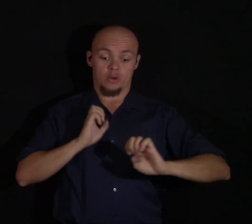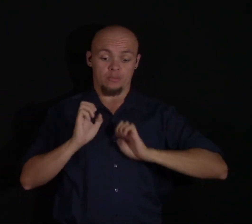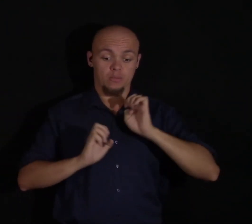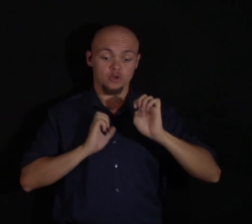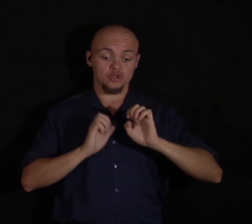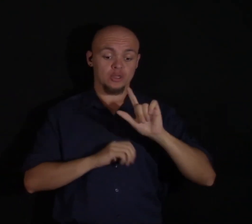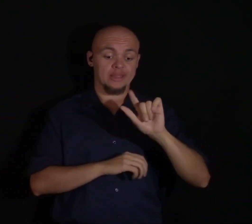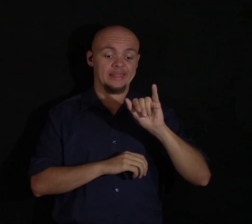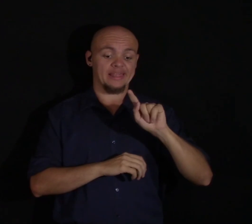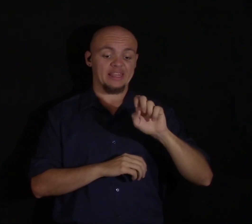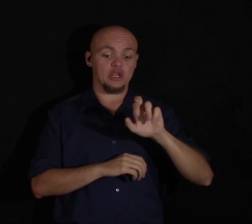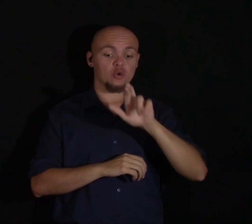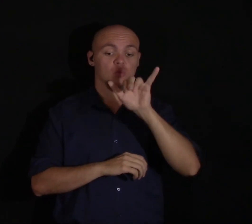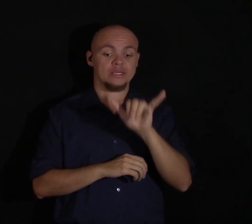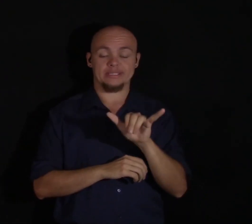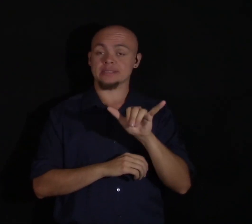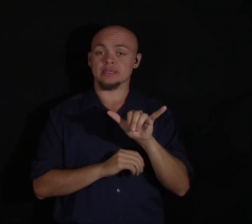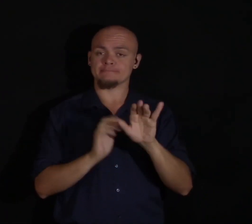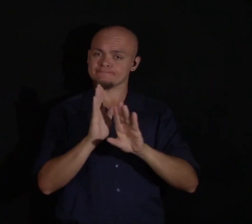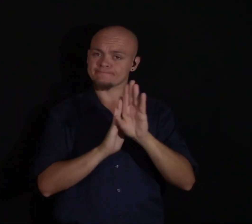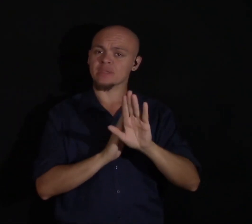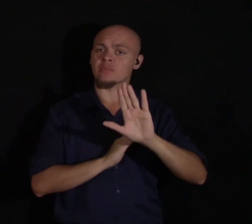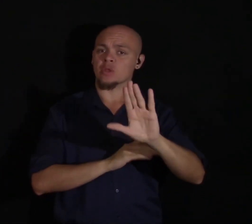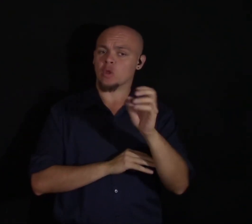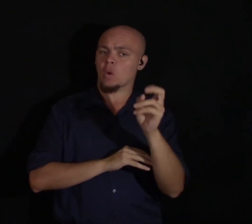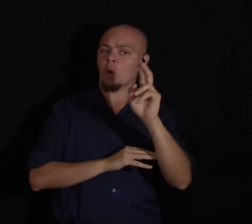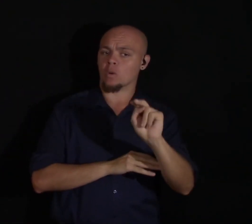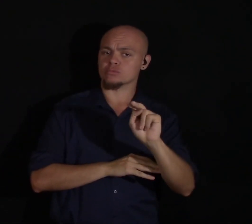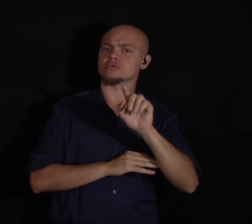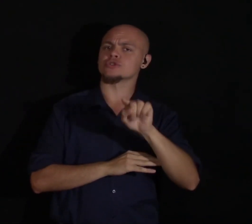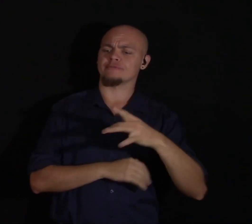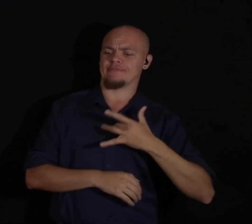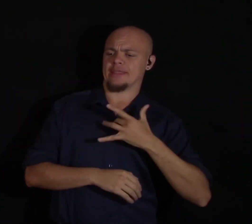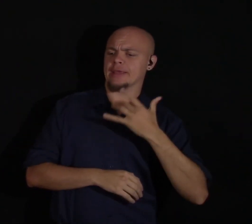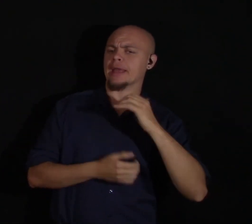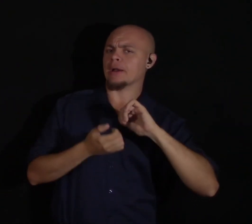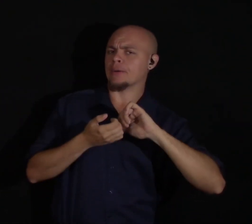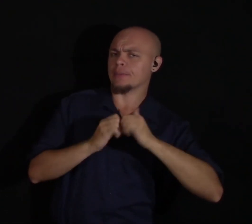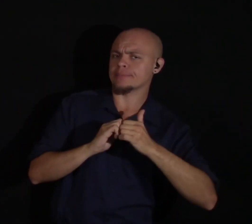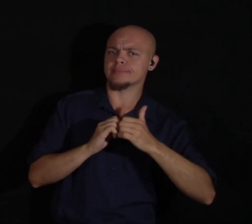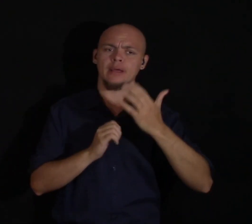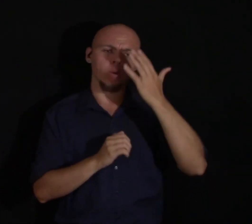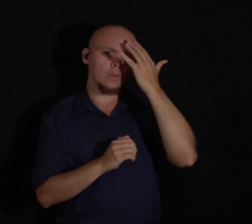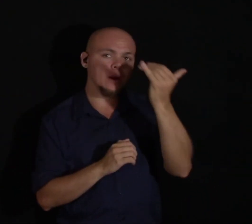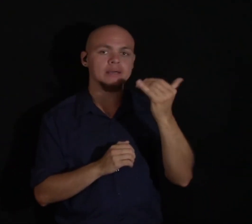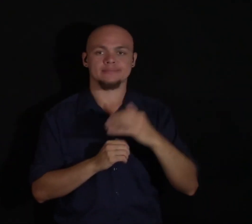literacy. Think about why you're feeling what you're feeling. Thank you.